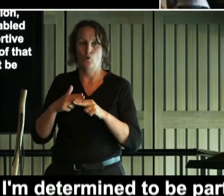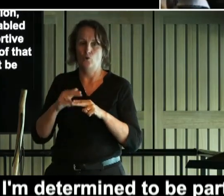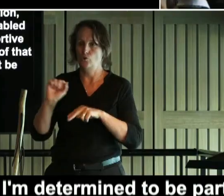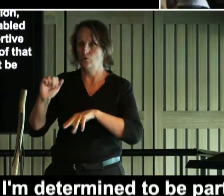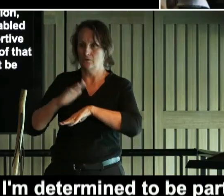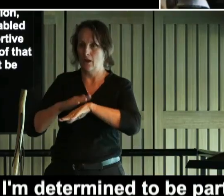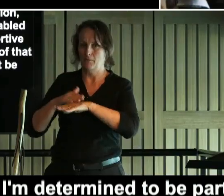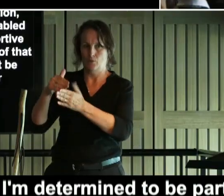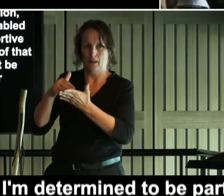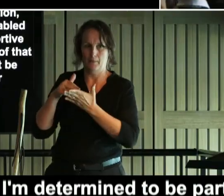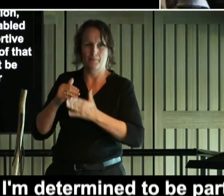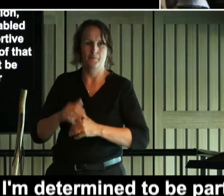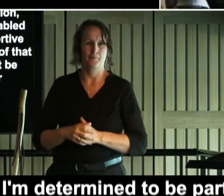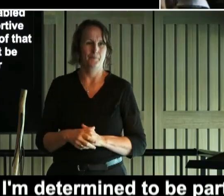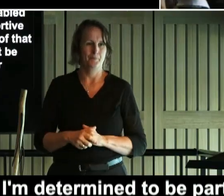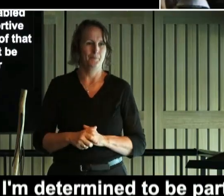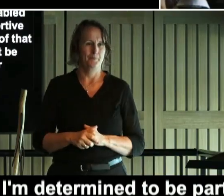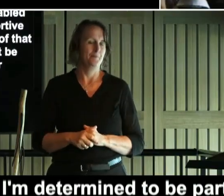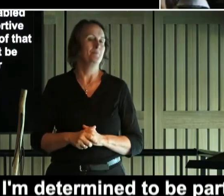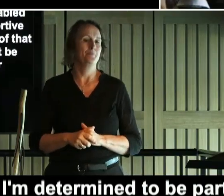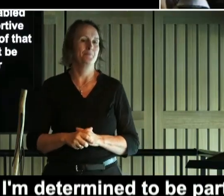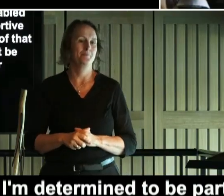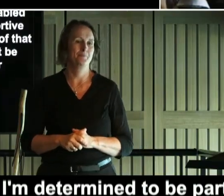the time to help.